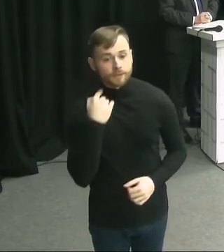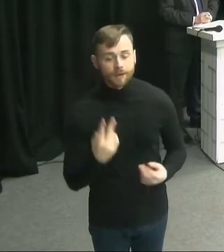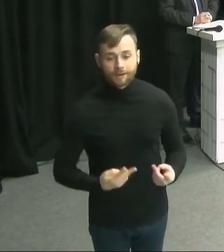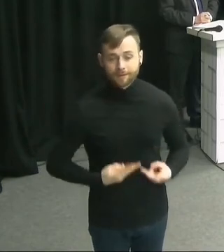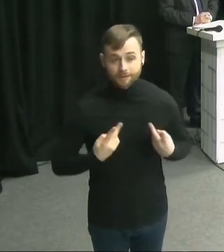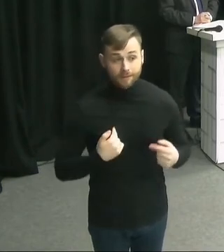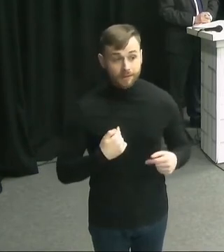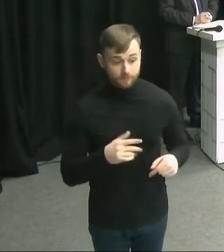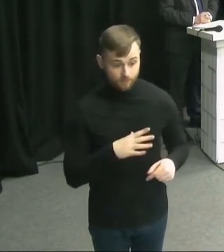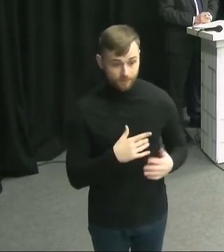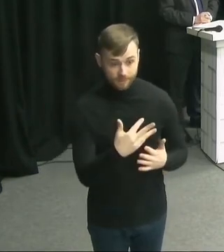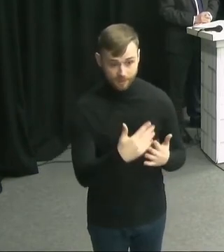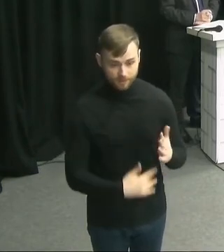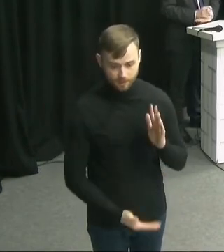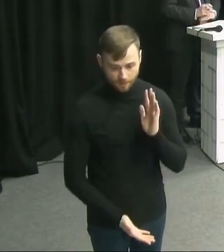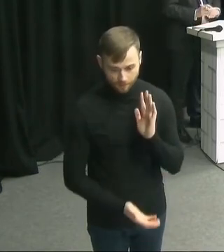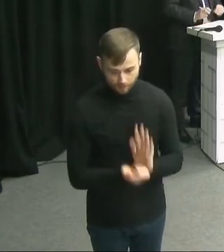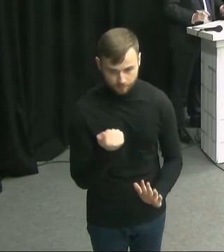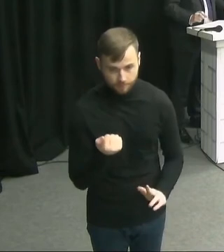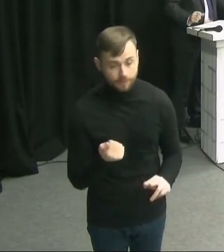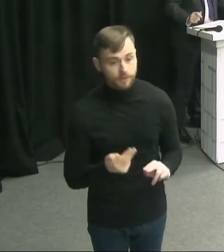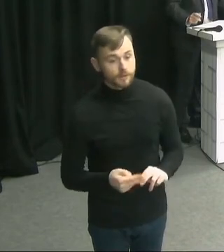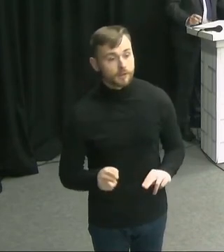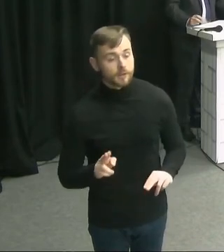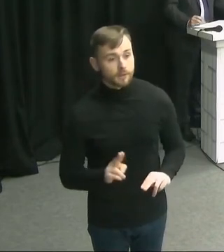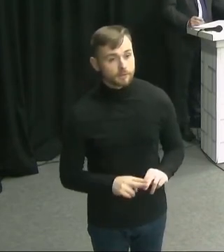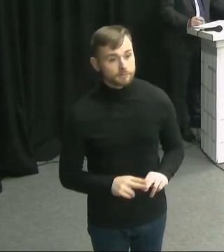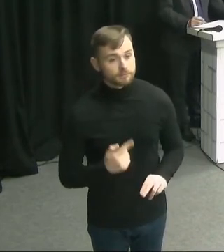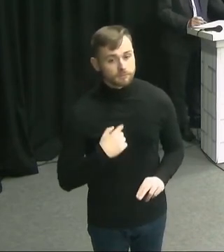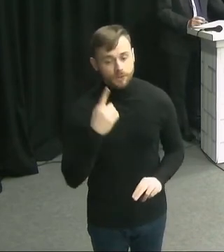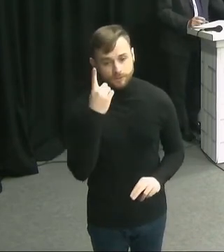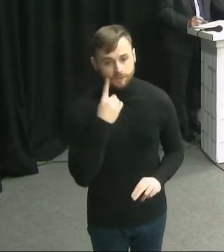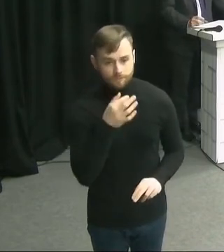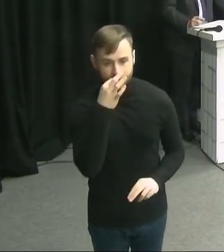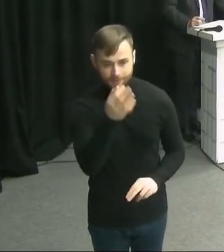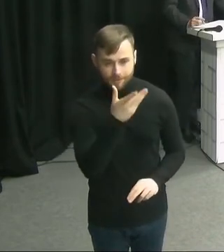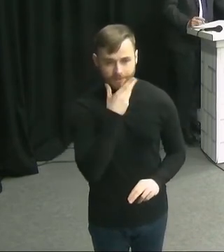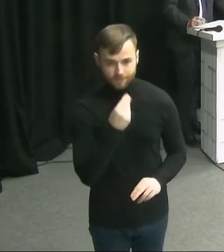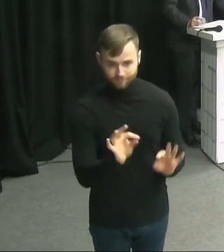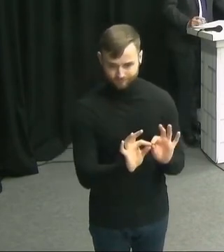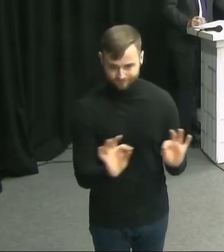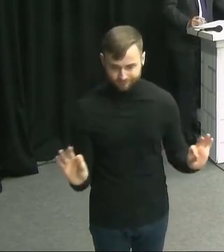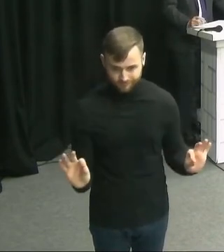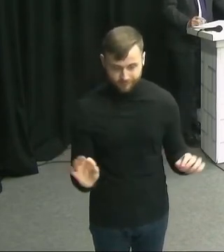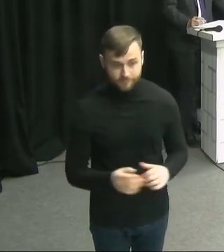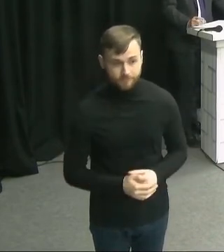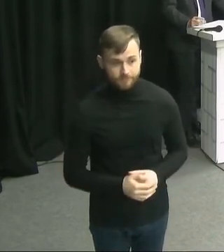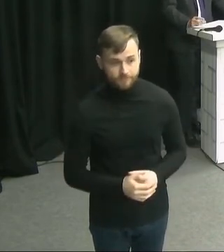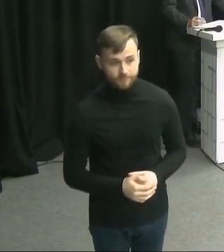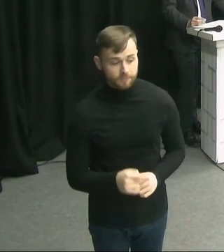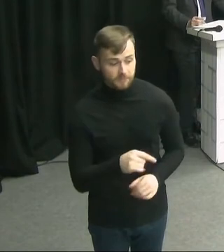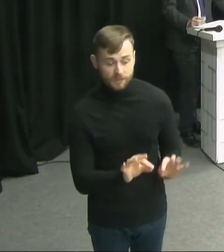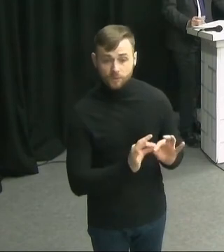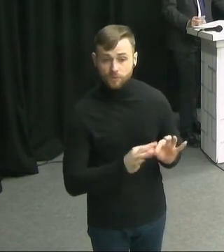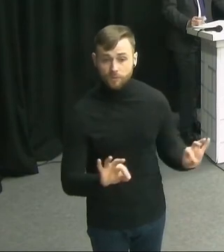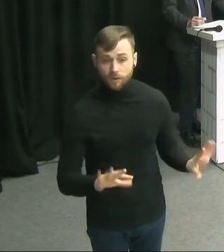And also I hope that students will be very active in the during the lectures. Thank you. Well, I'm very